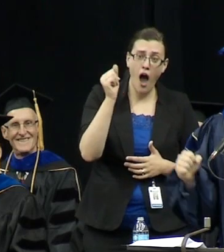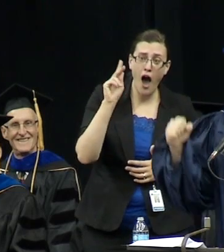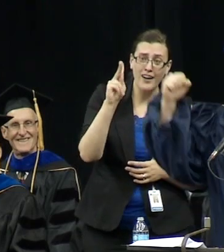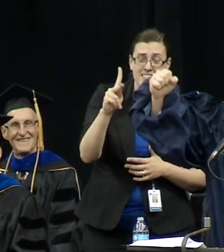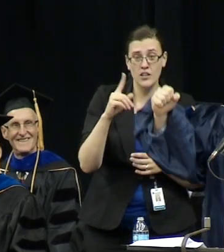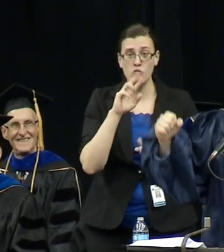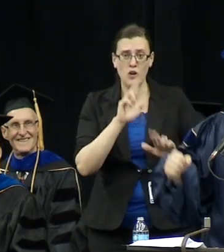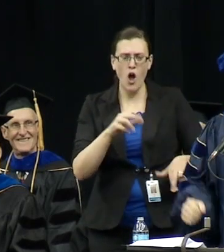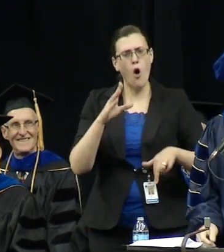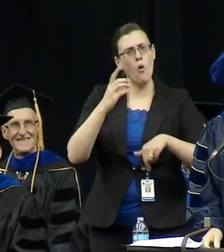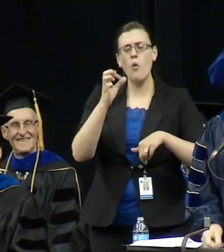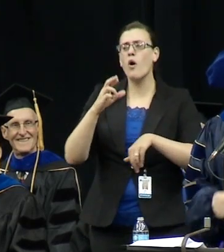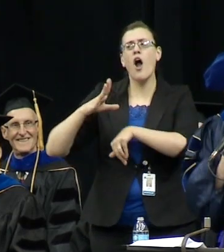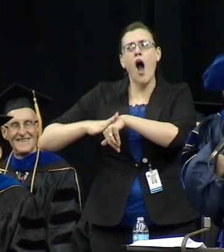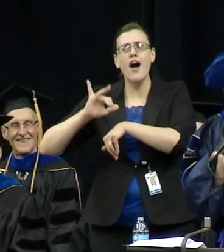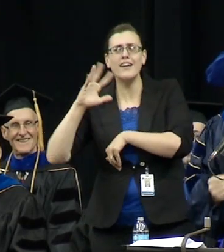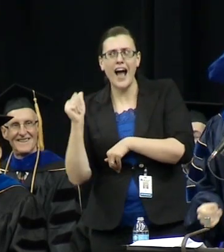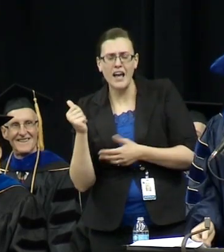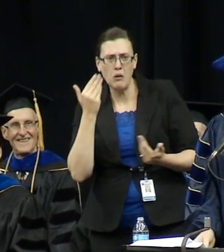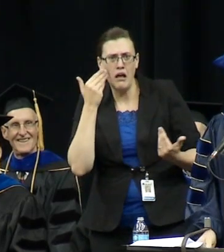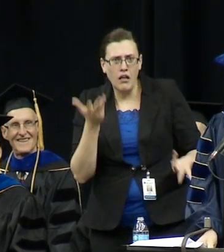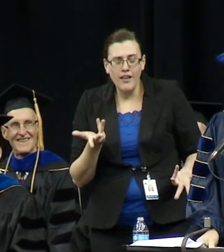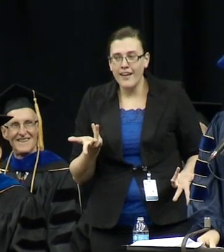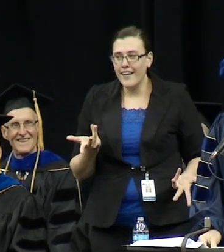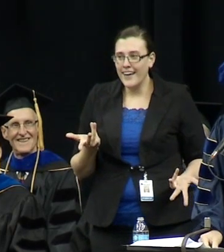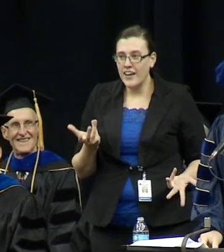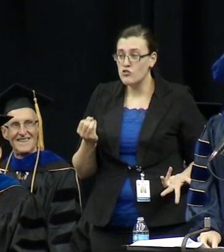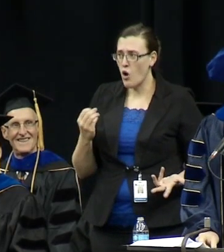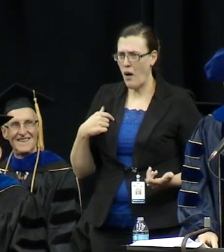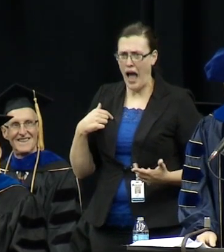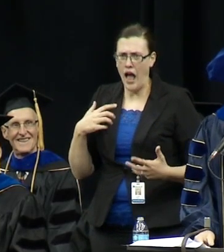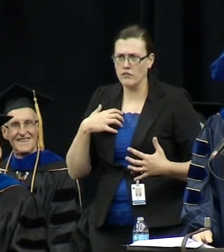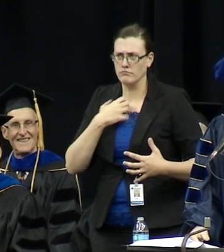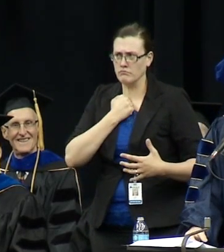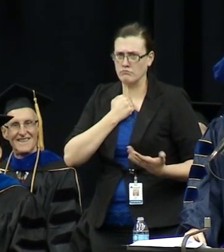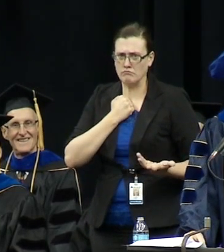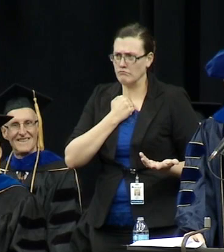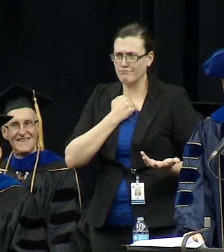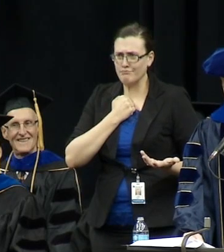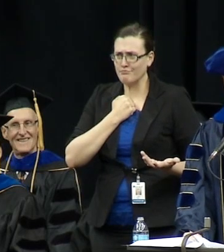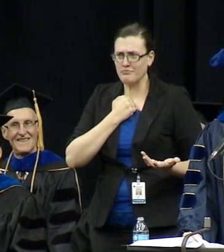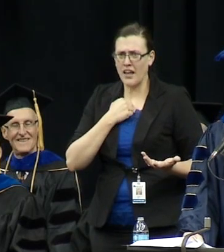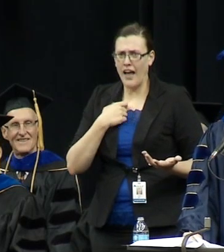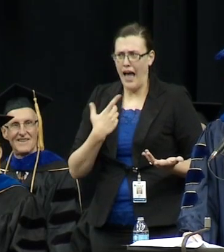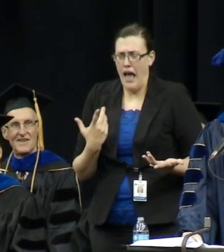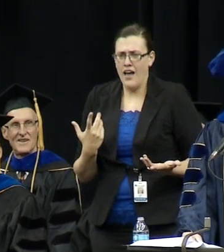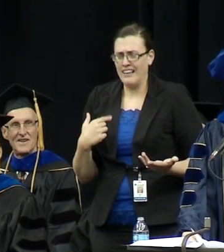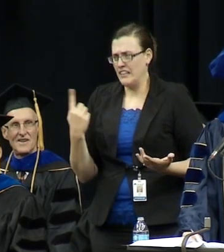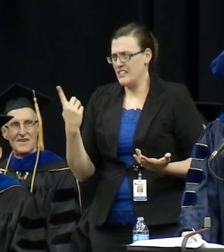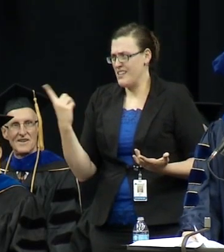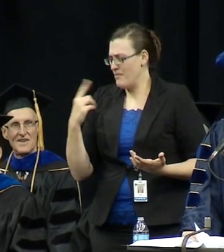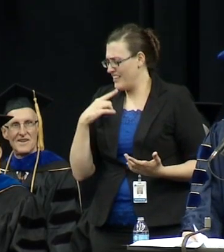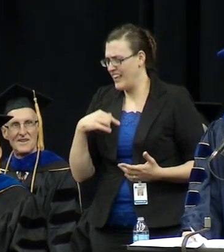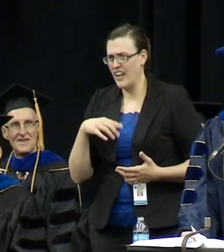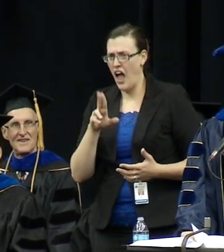or "On Iowa." So I hesitated, and I was caught off guard and said something